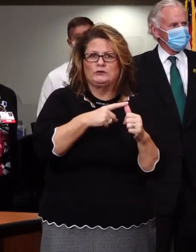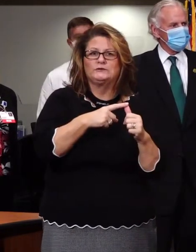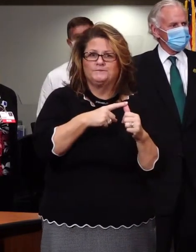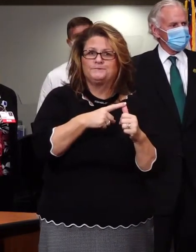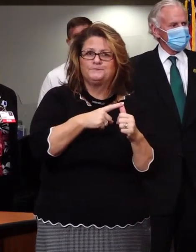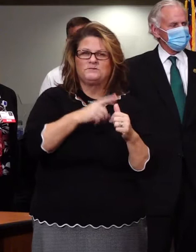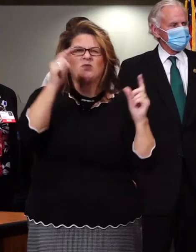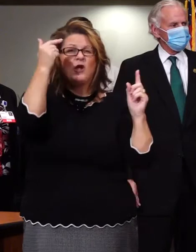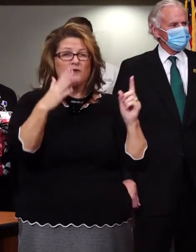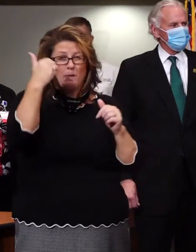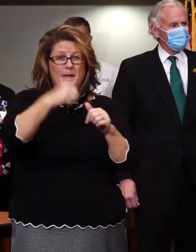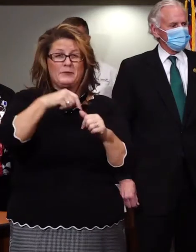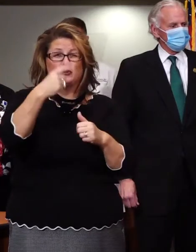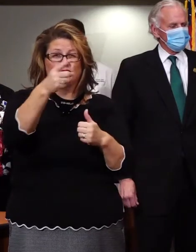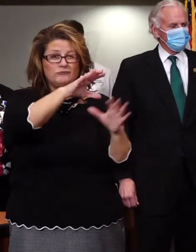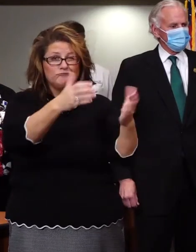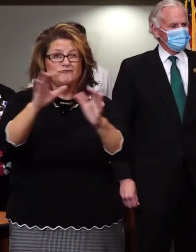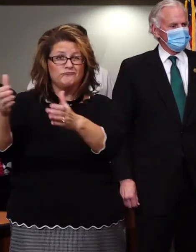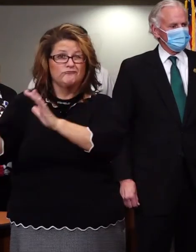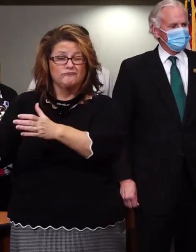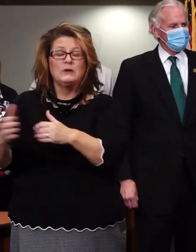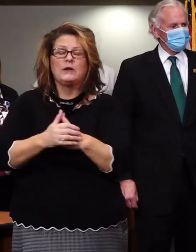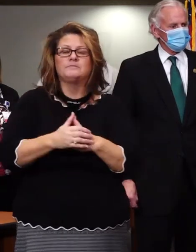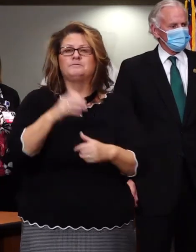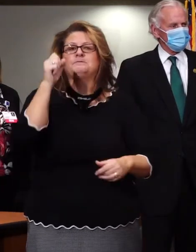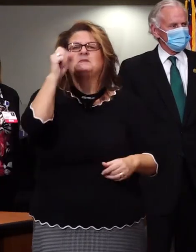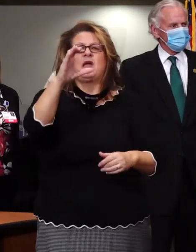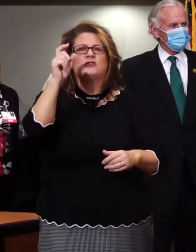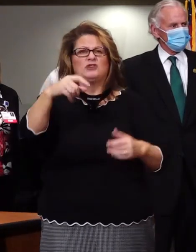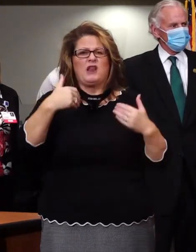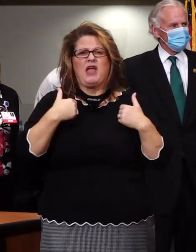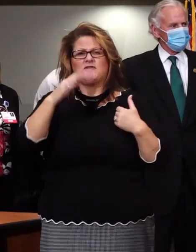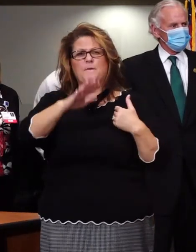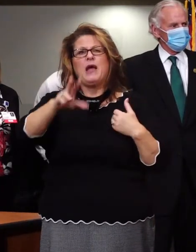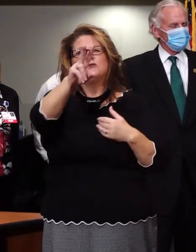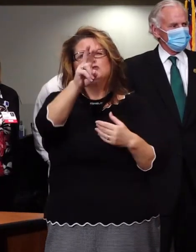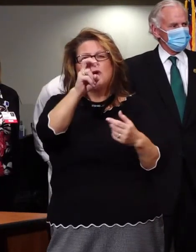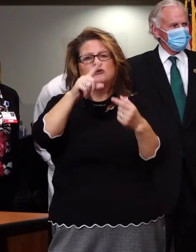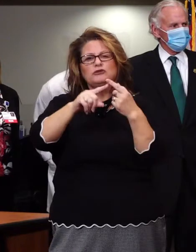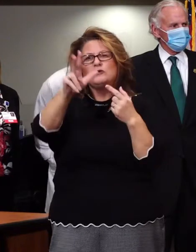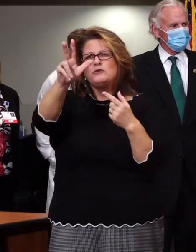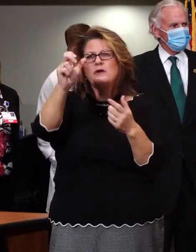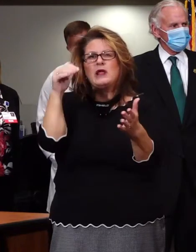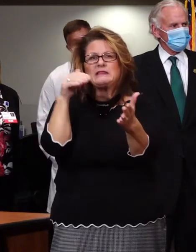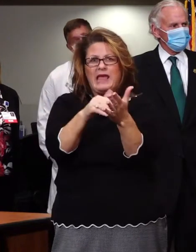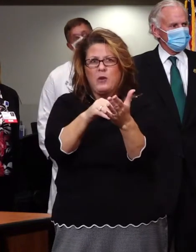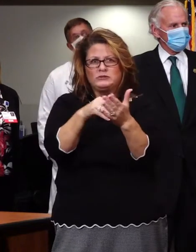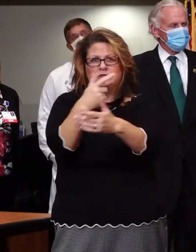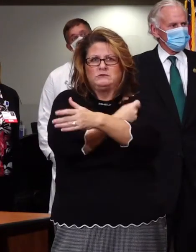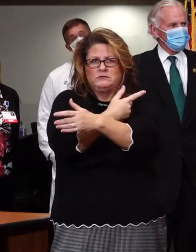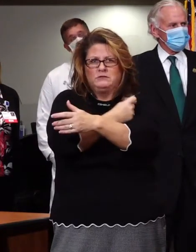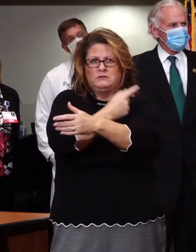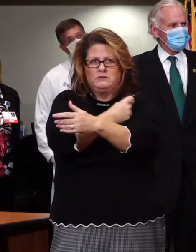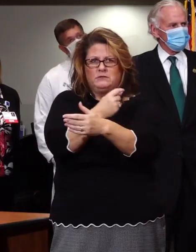already mentioned. South Carolina does expect to receive between 200 and 300,000 doses by the end of the year, and then